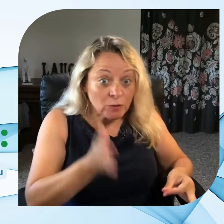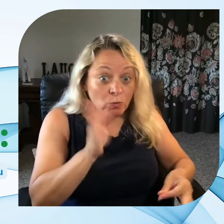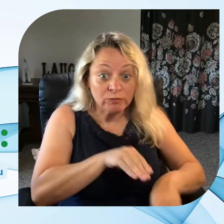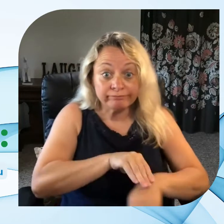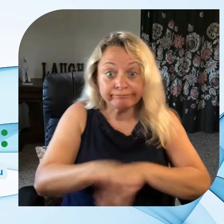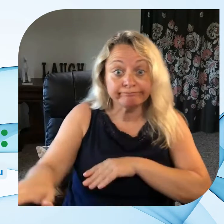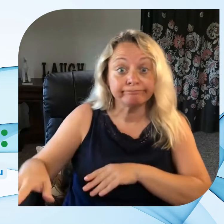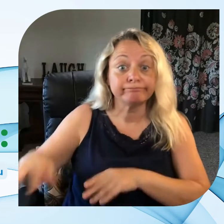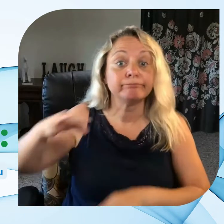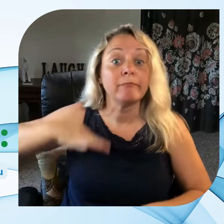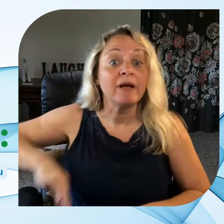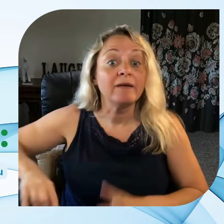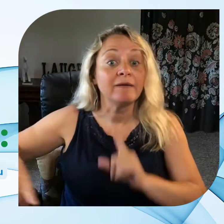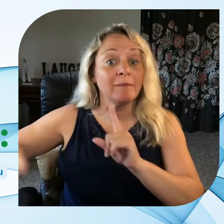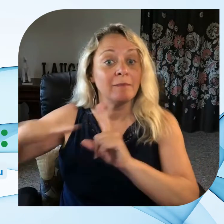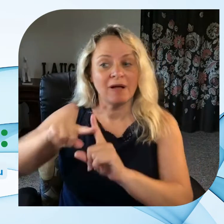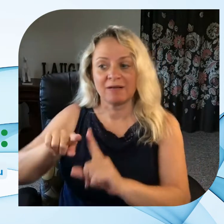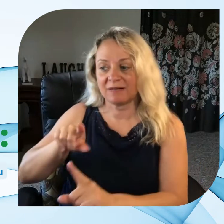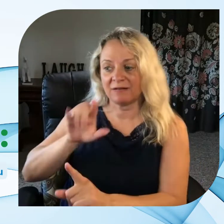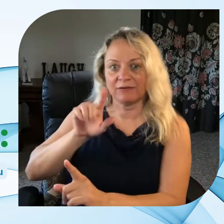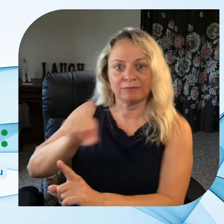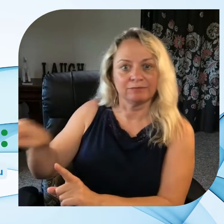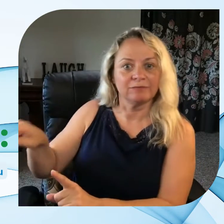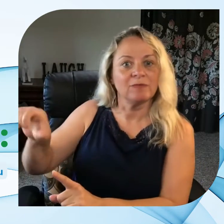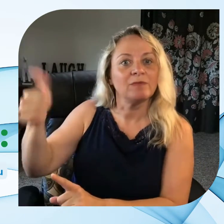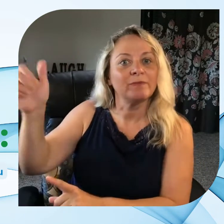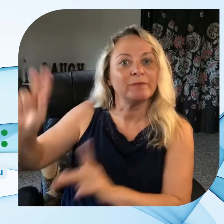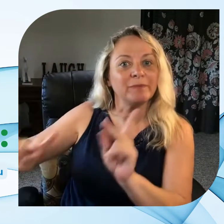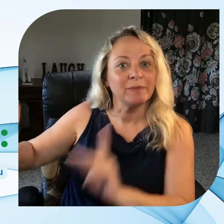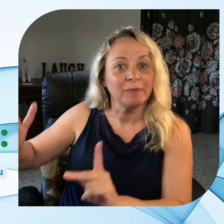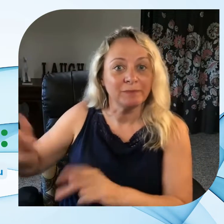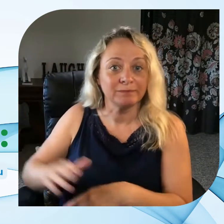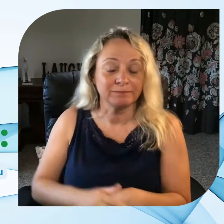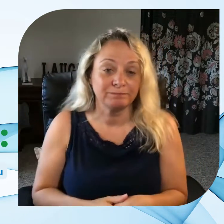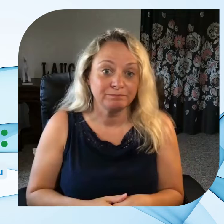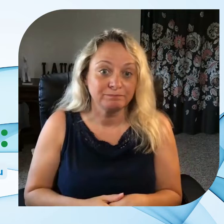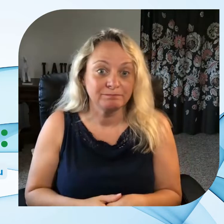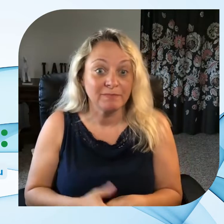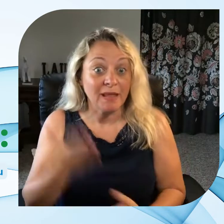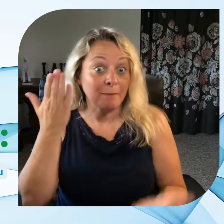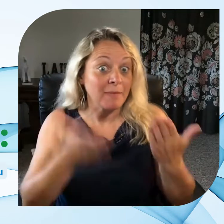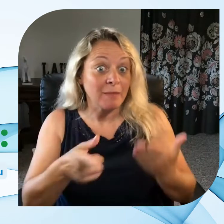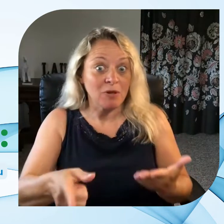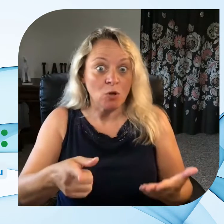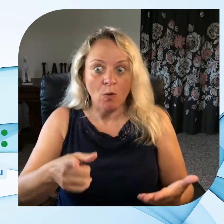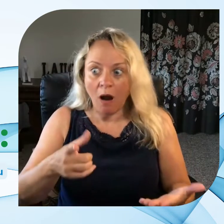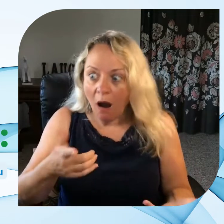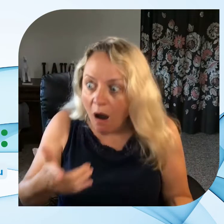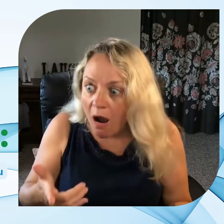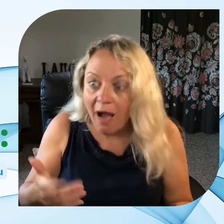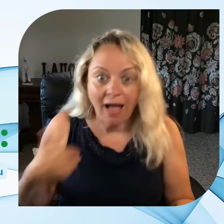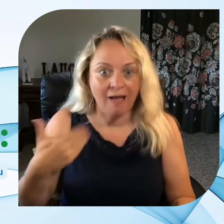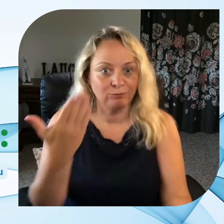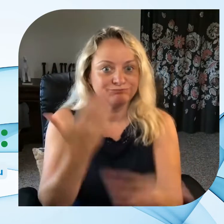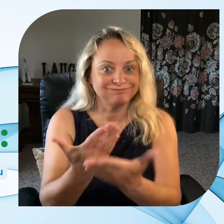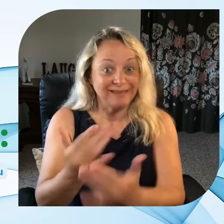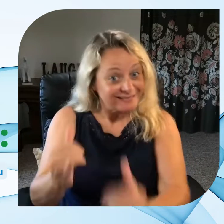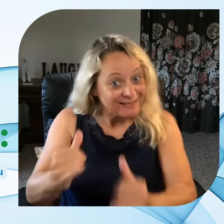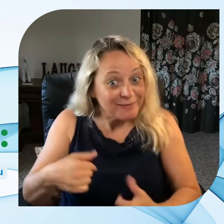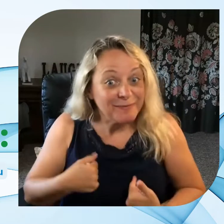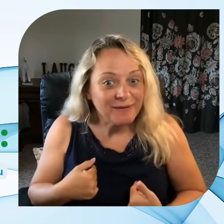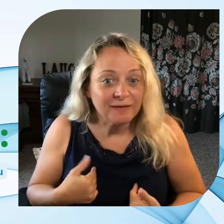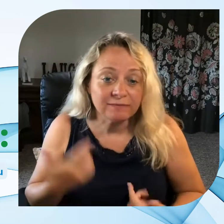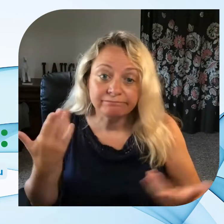decision to do that and trust that by your choice, it is providing good